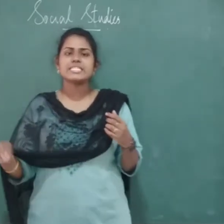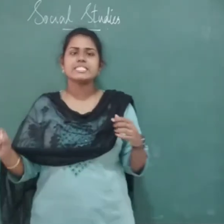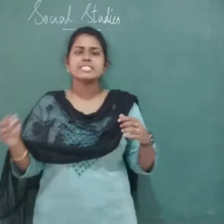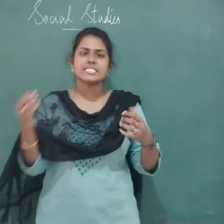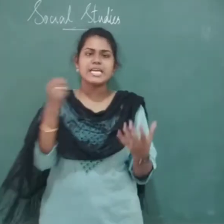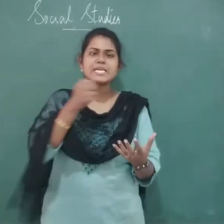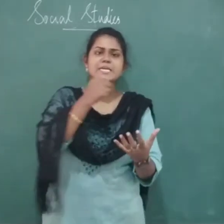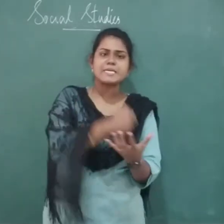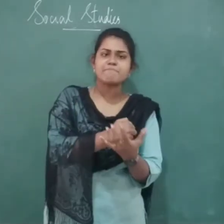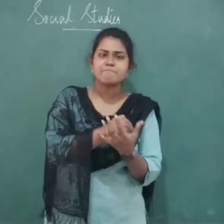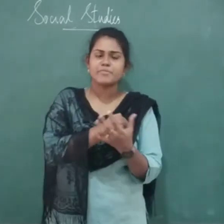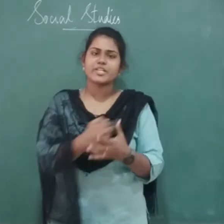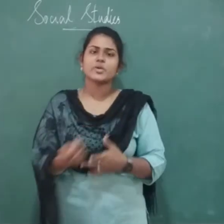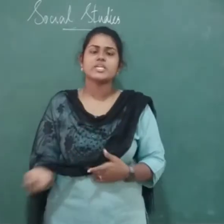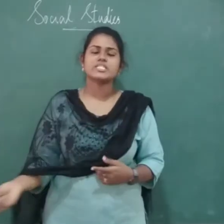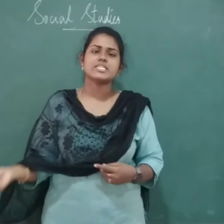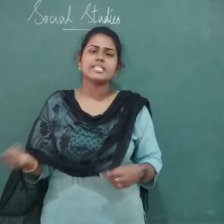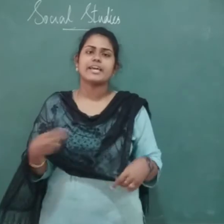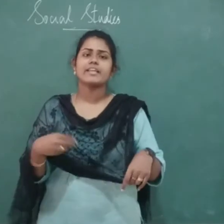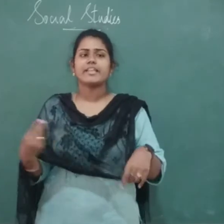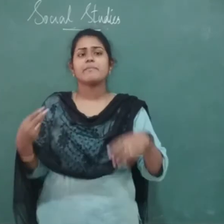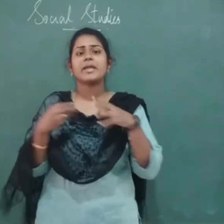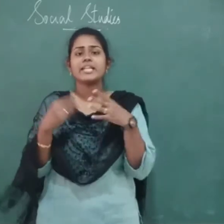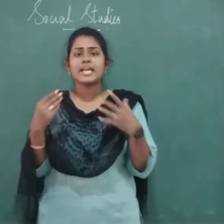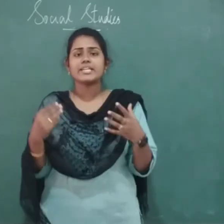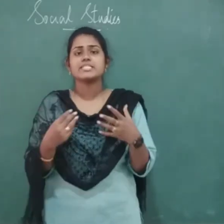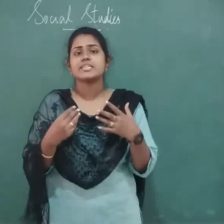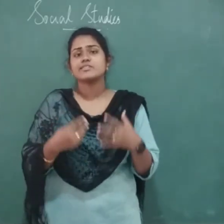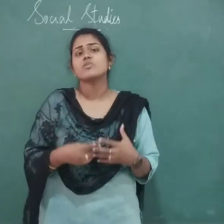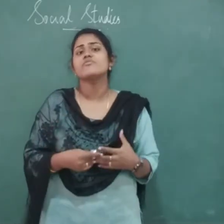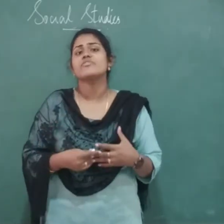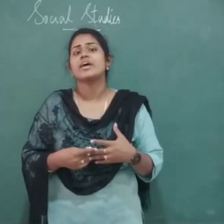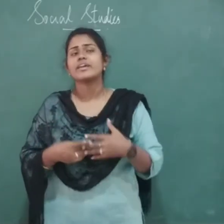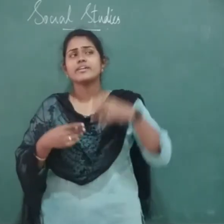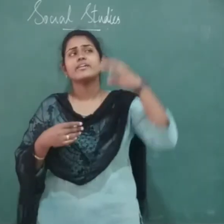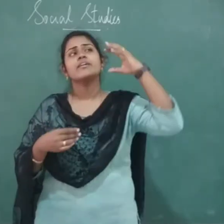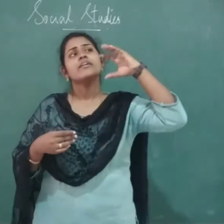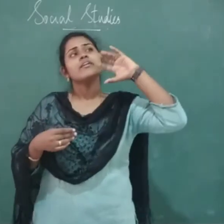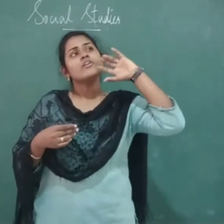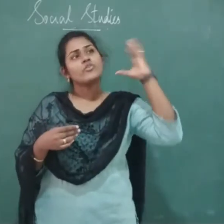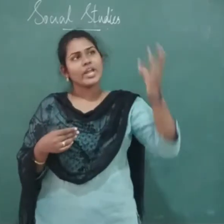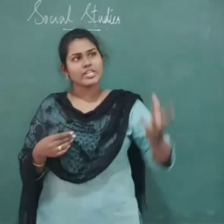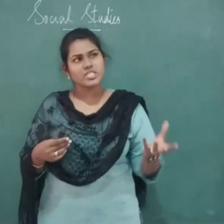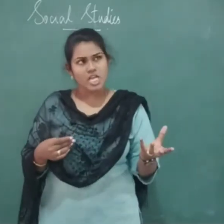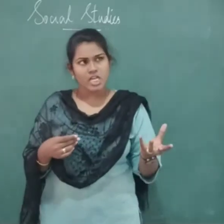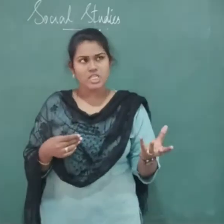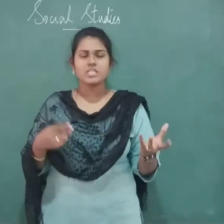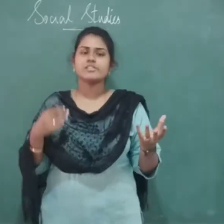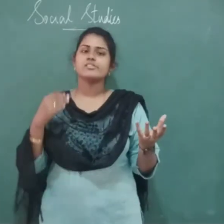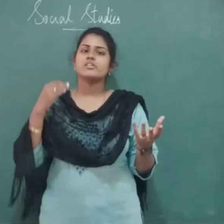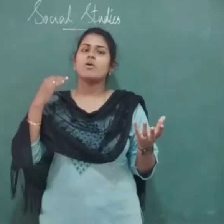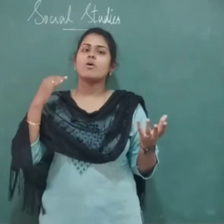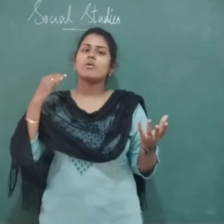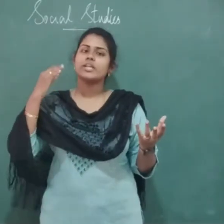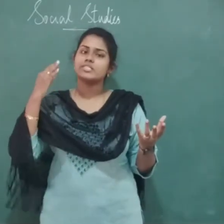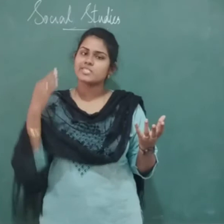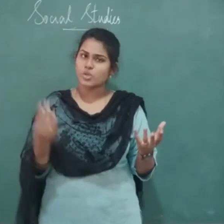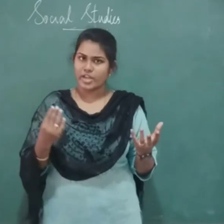sense imprint, you can see there. They made that in a size of like a rectangular or in square